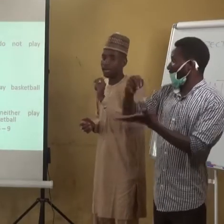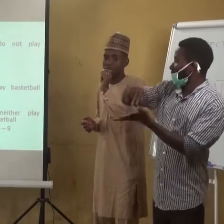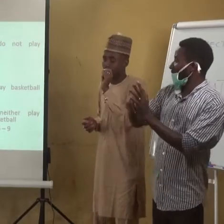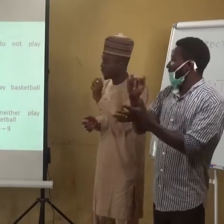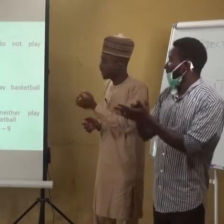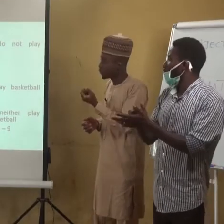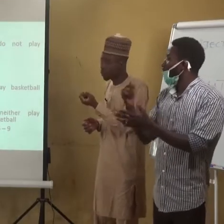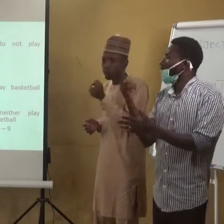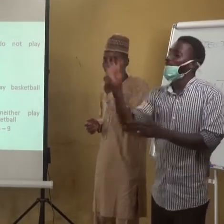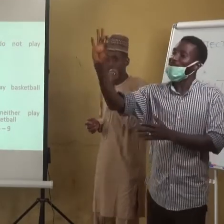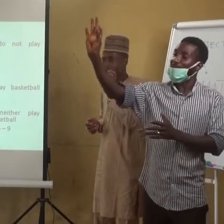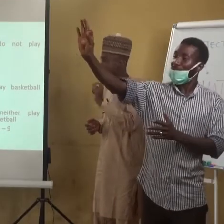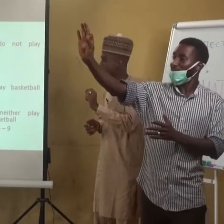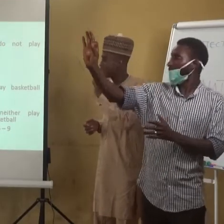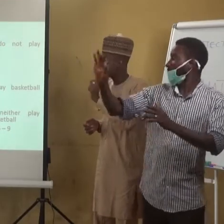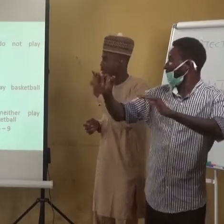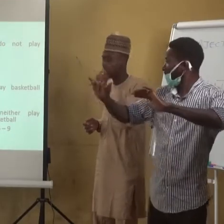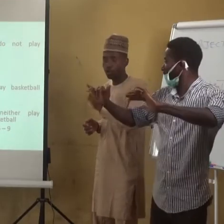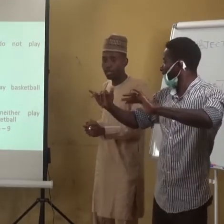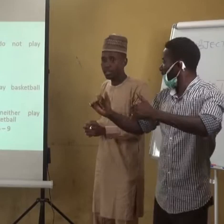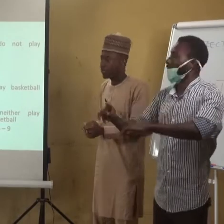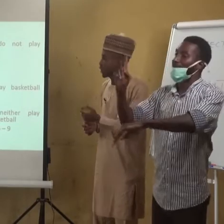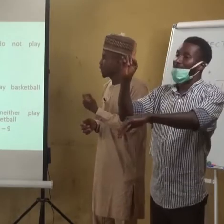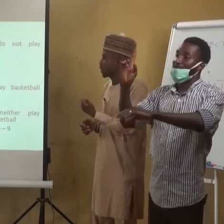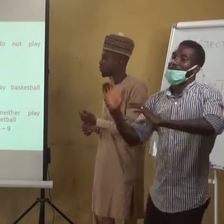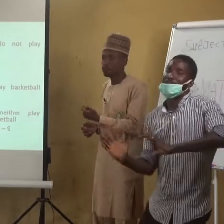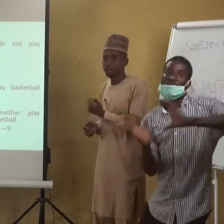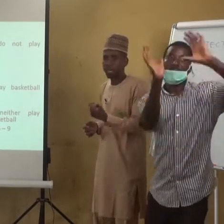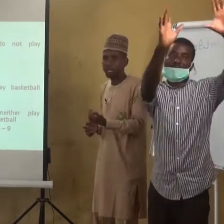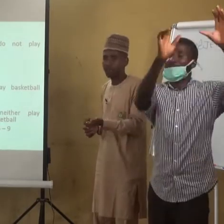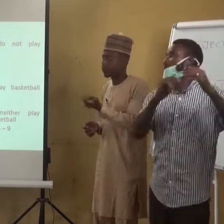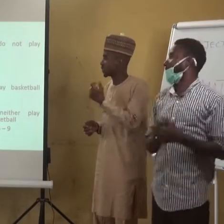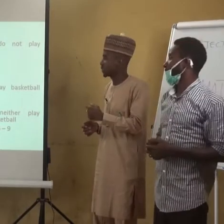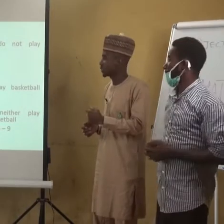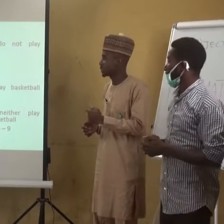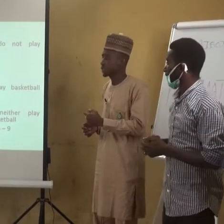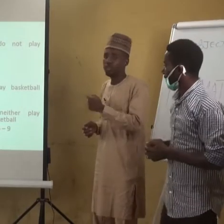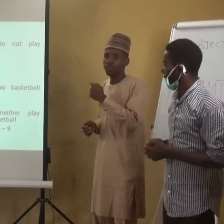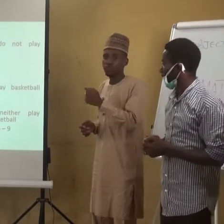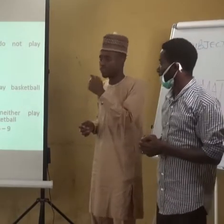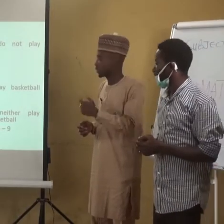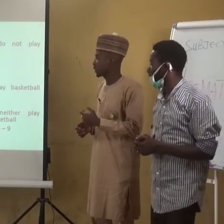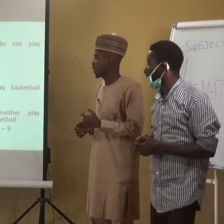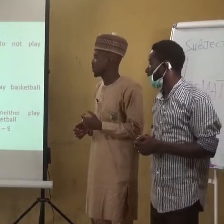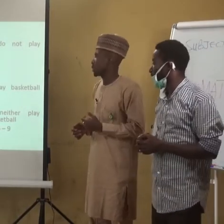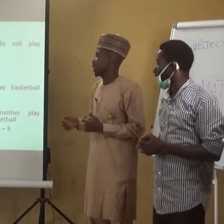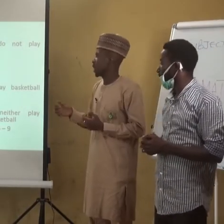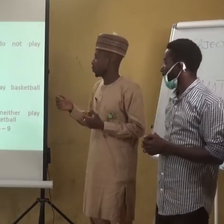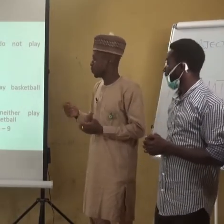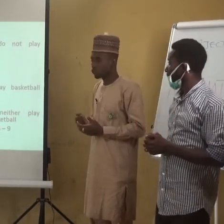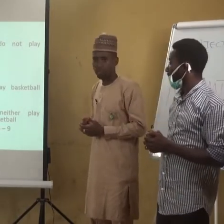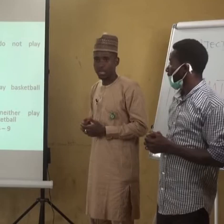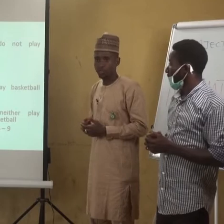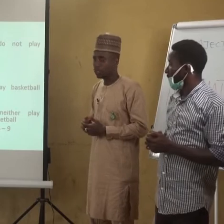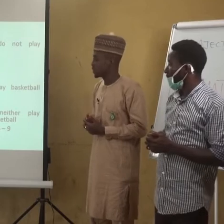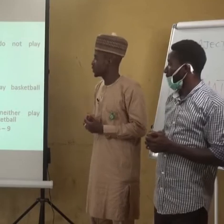we are finding the value of those that play basketball only. Then we have to subtract 56 from 65, and